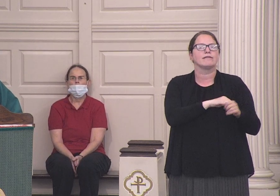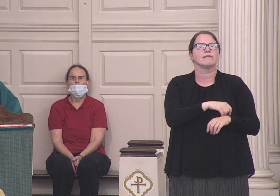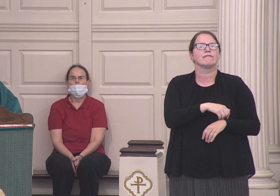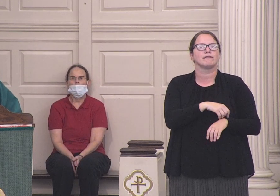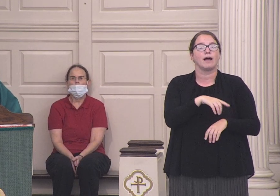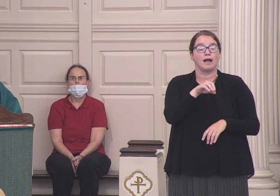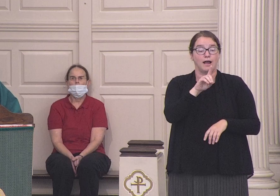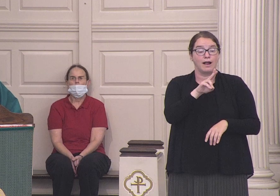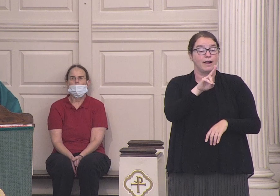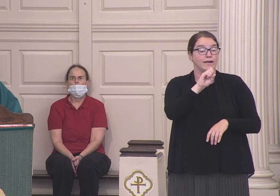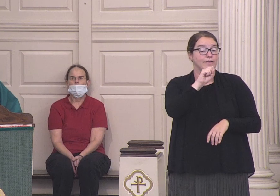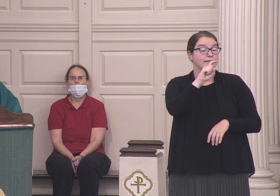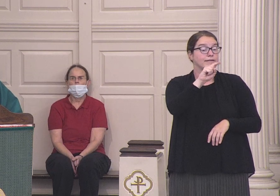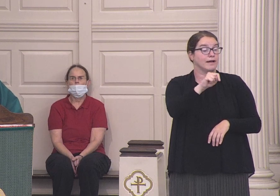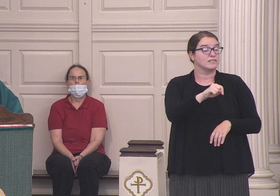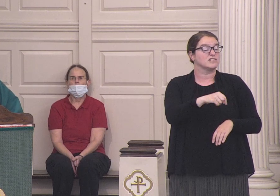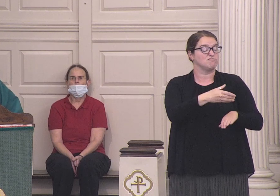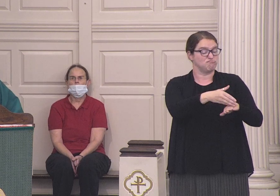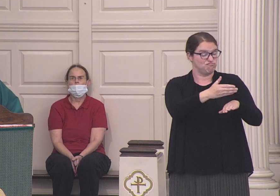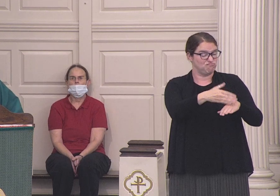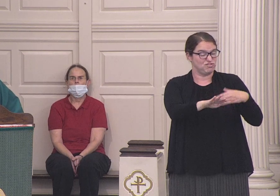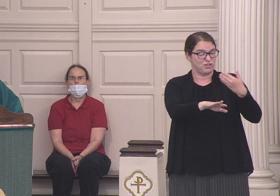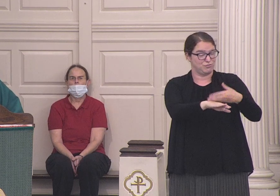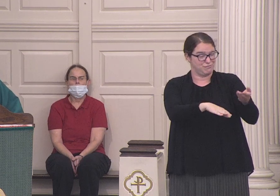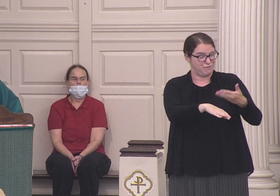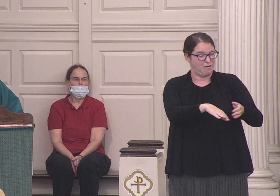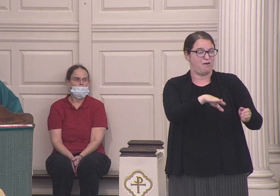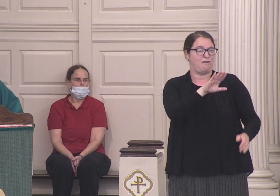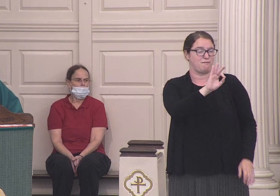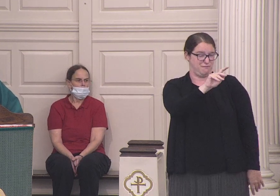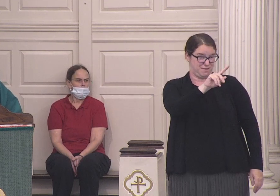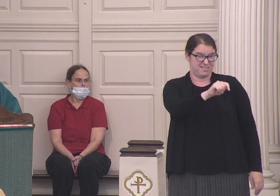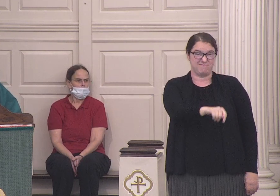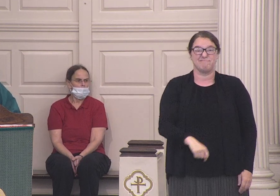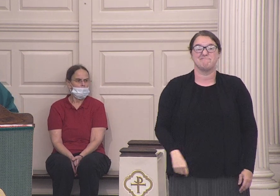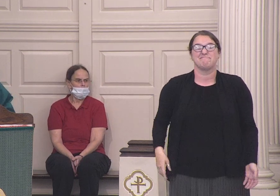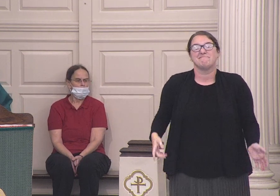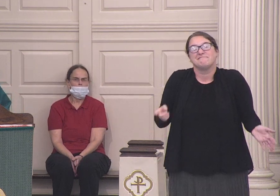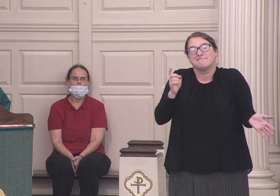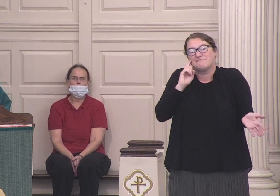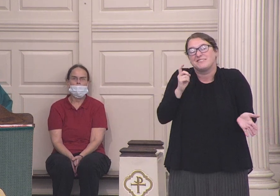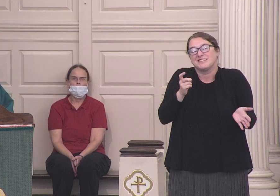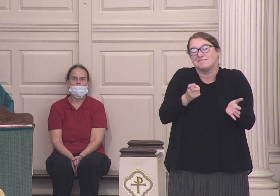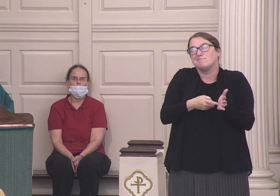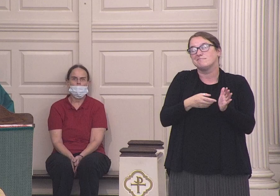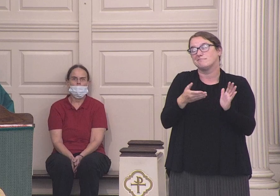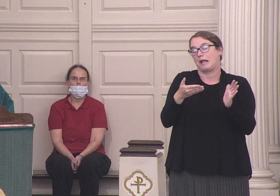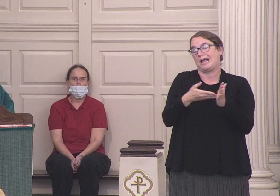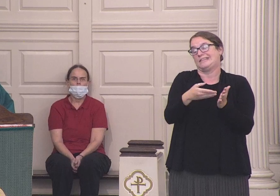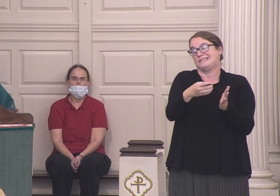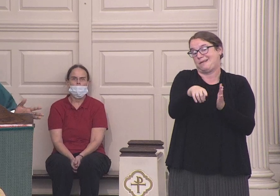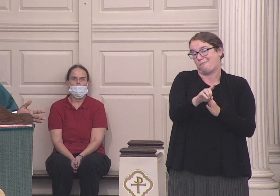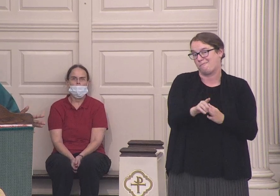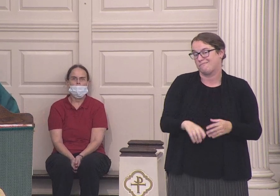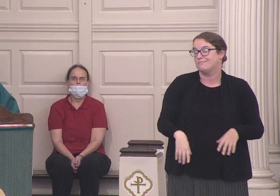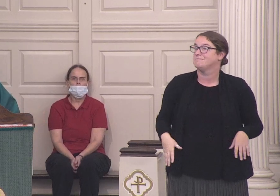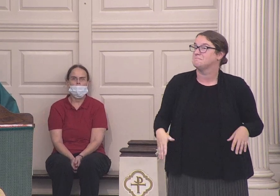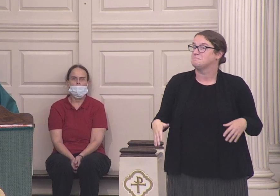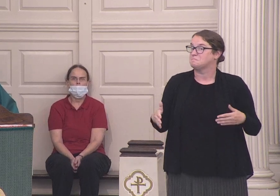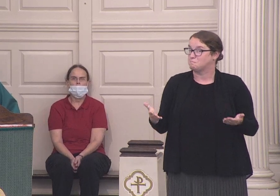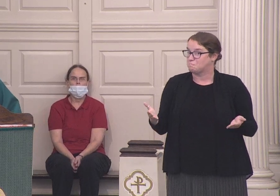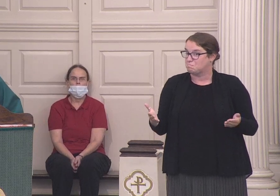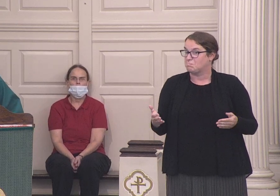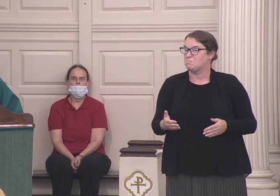testimony against them." These that resist prophets, these that resist the truth, they will not get